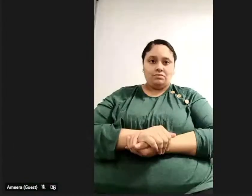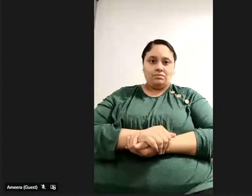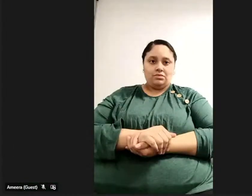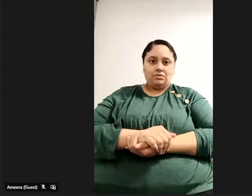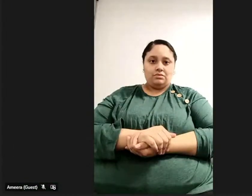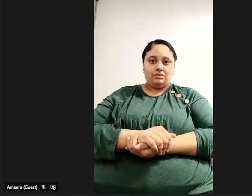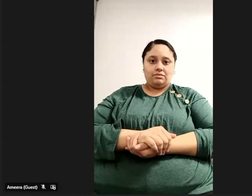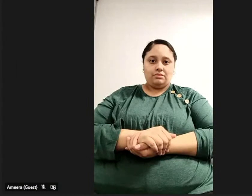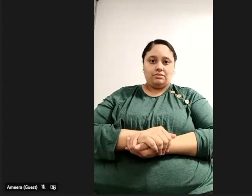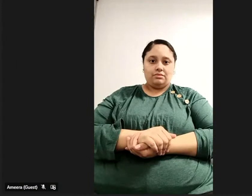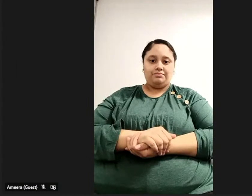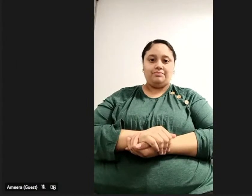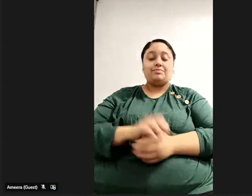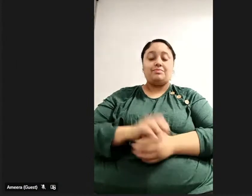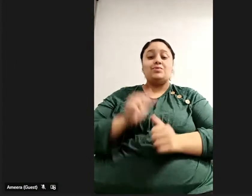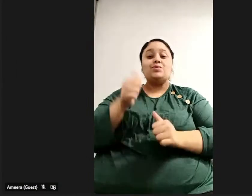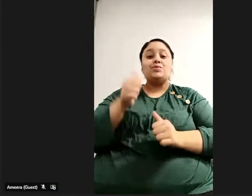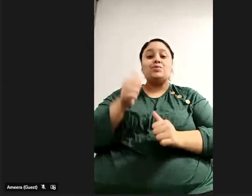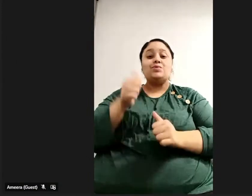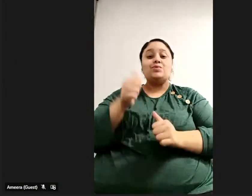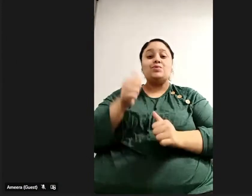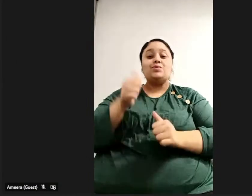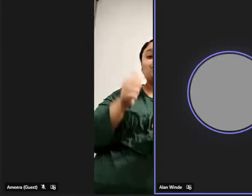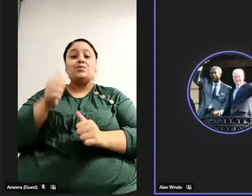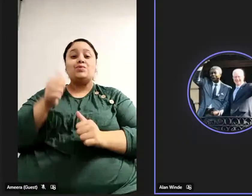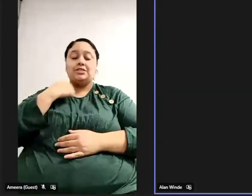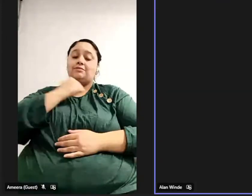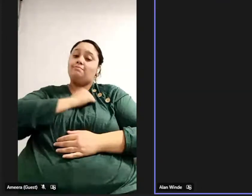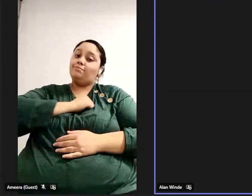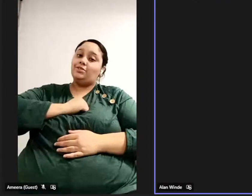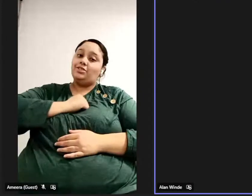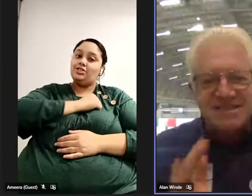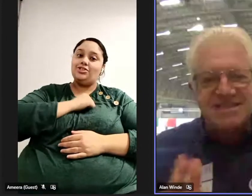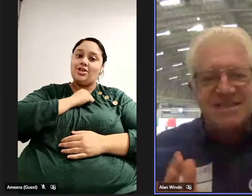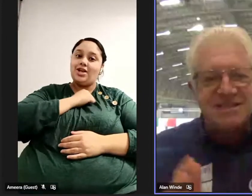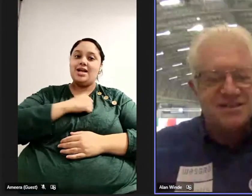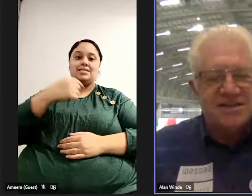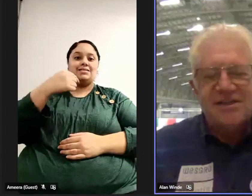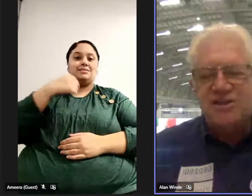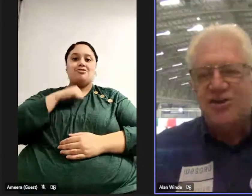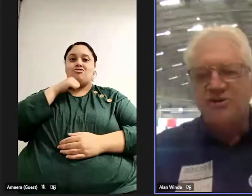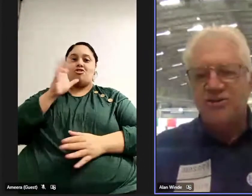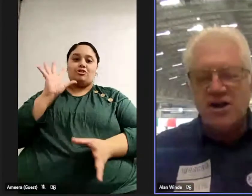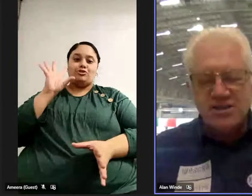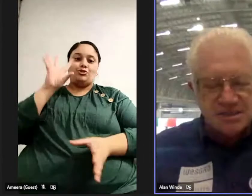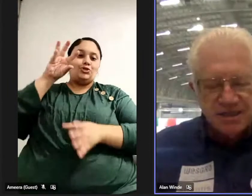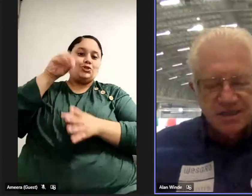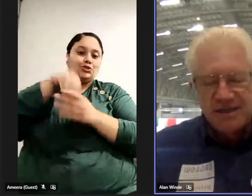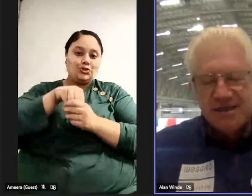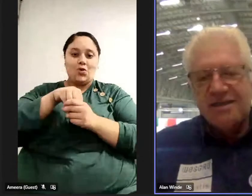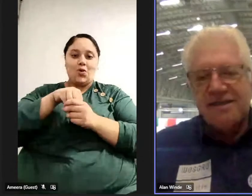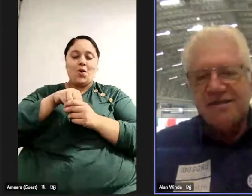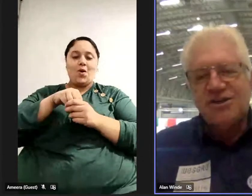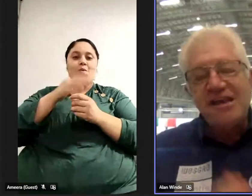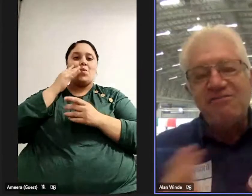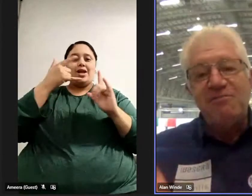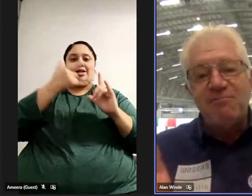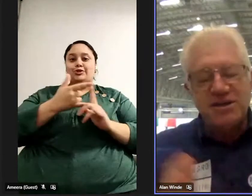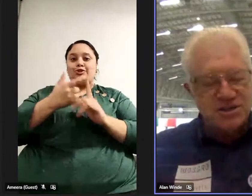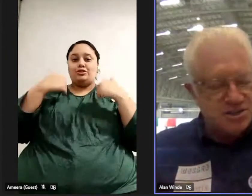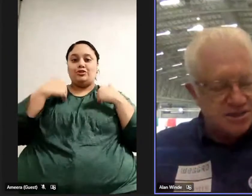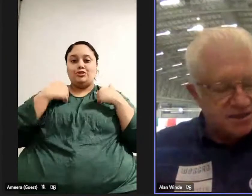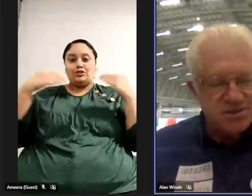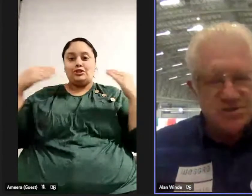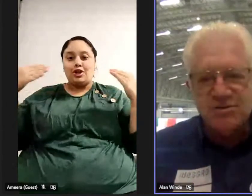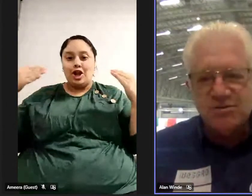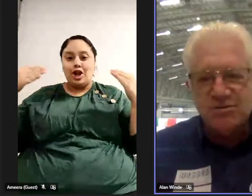Good afternoon, and I apologize for not logging on as this Digicon started. So thank you